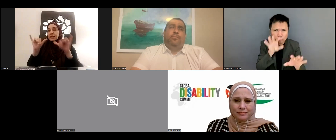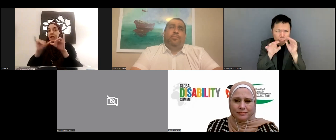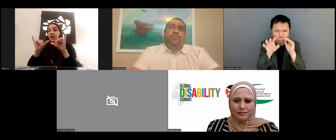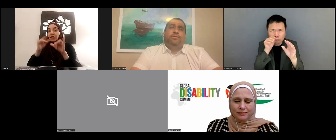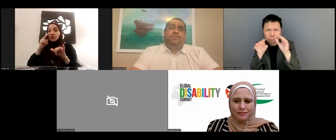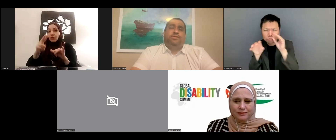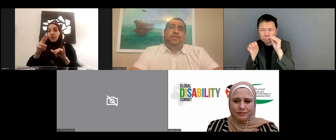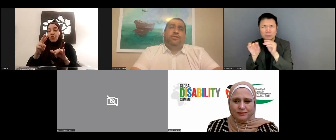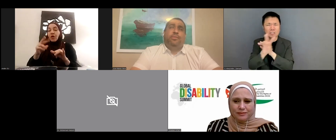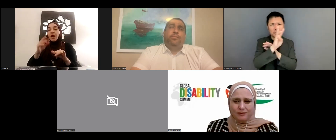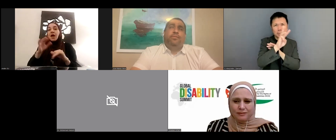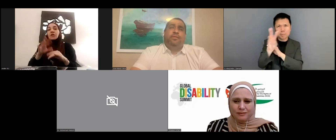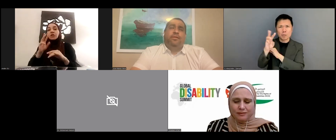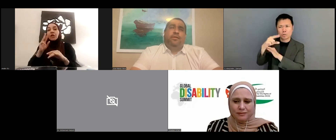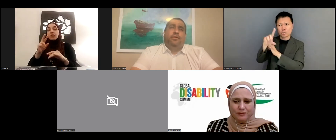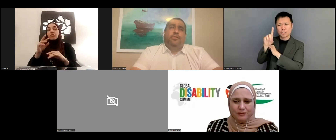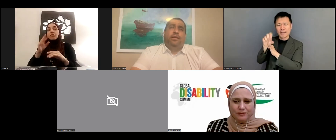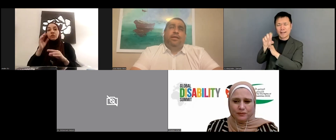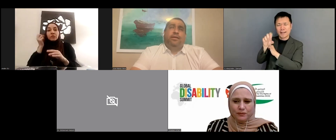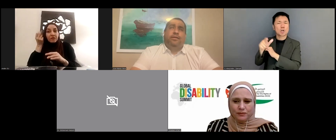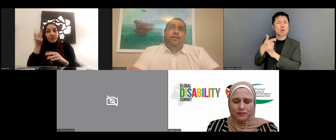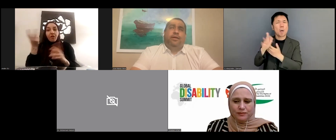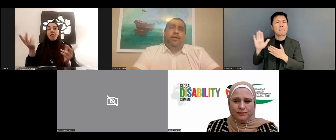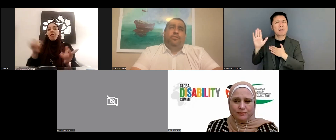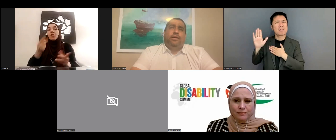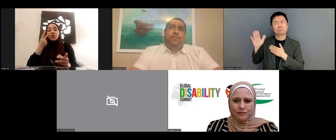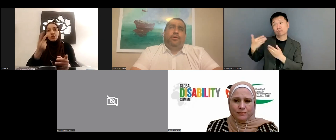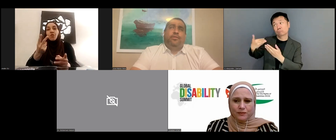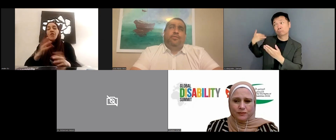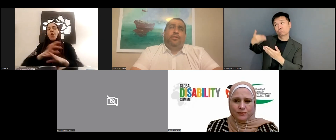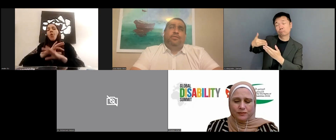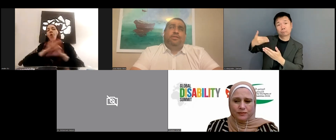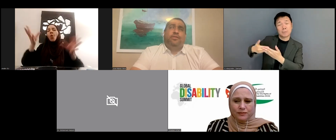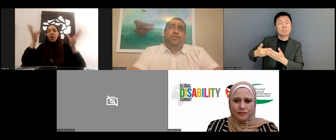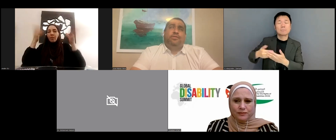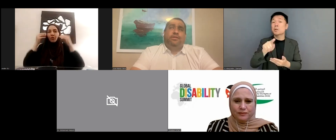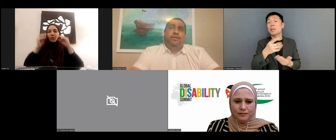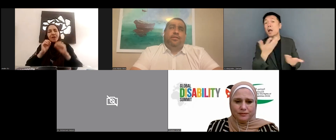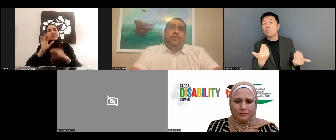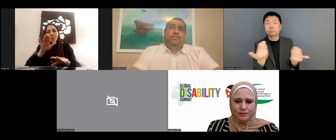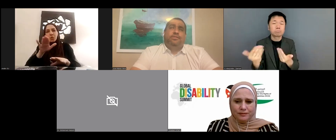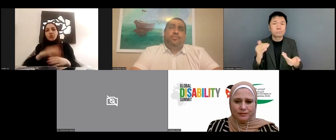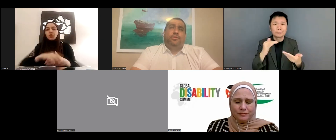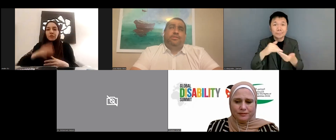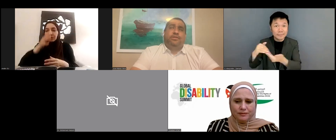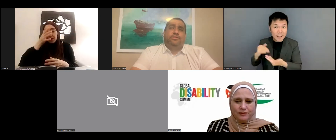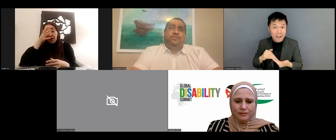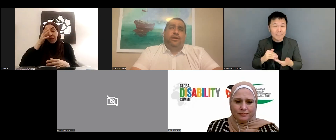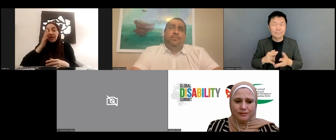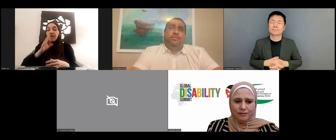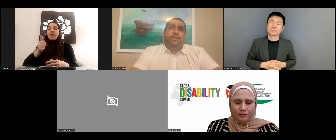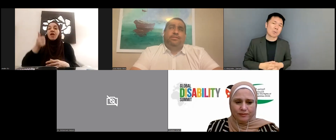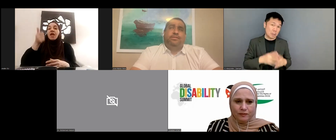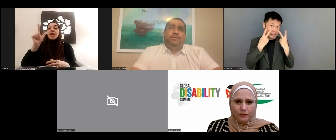how previous GDS commitments look like, how you can partner with other stakeholders. There is group